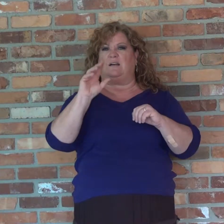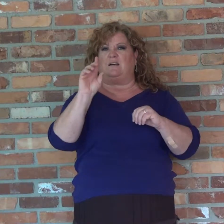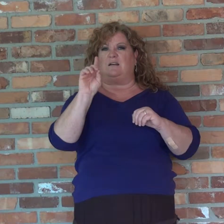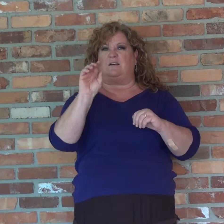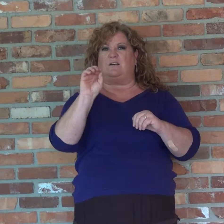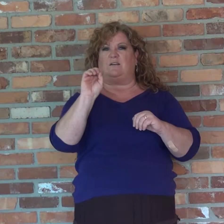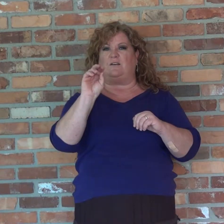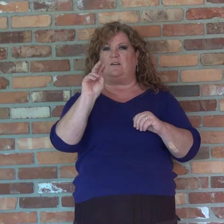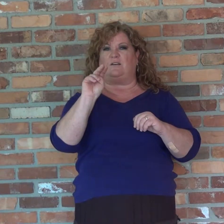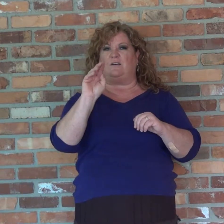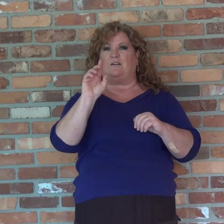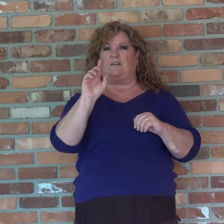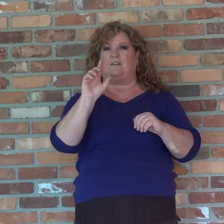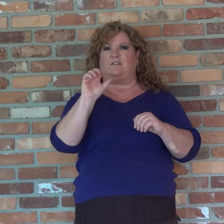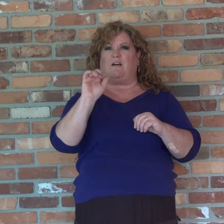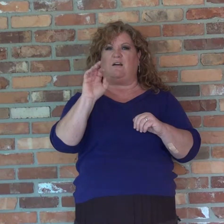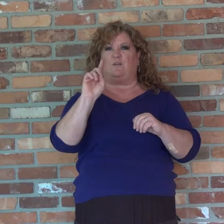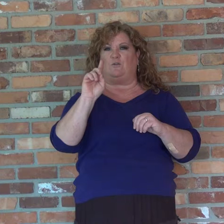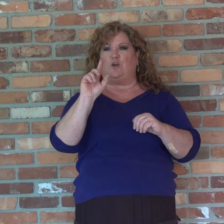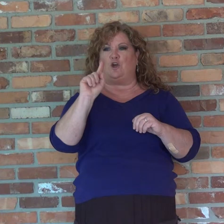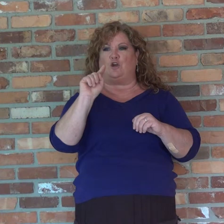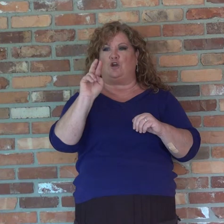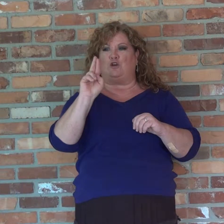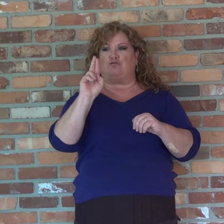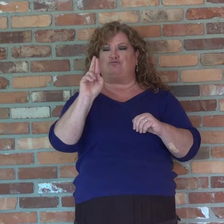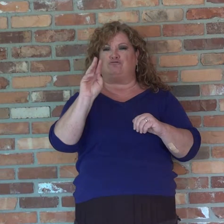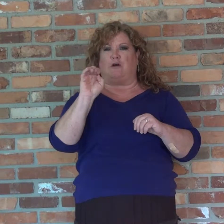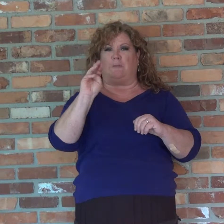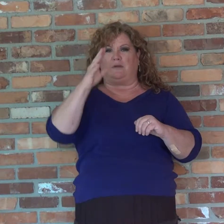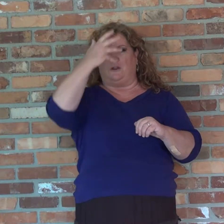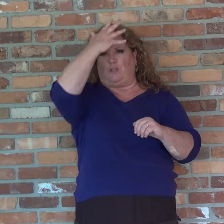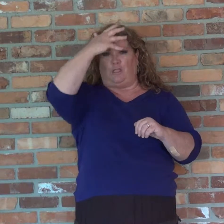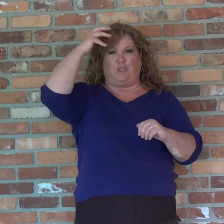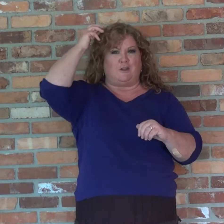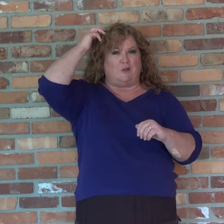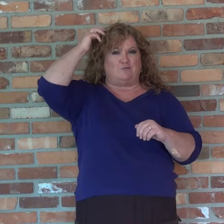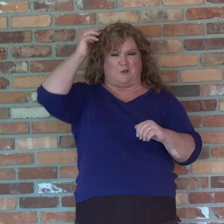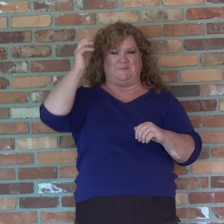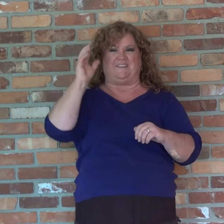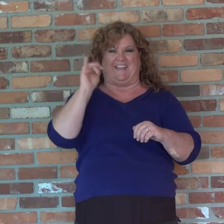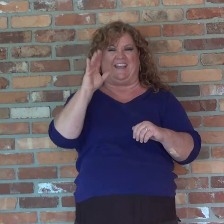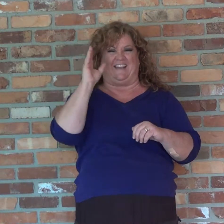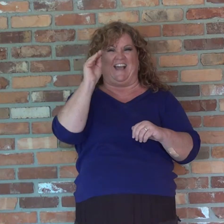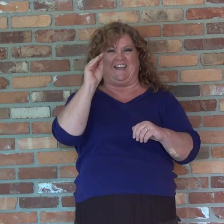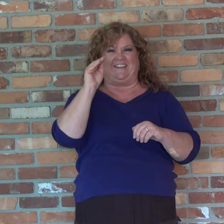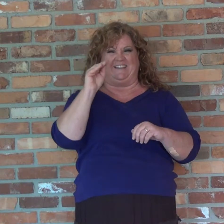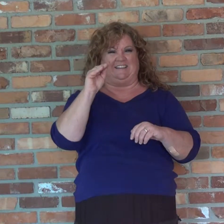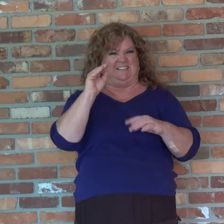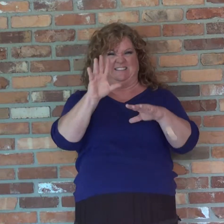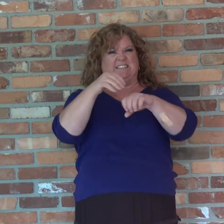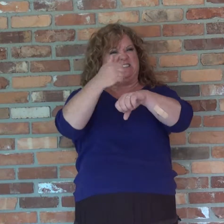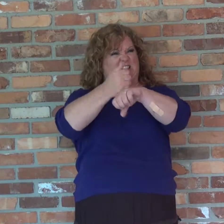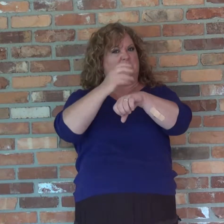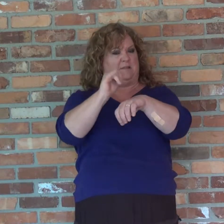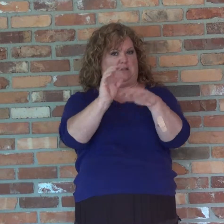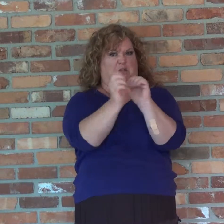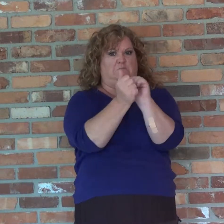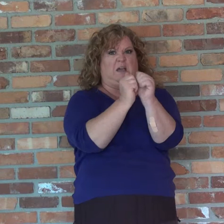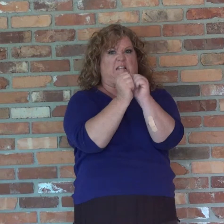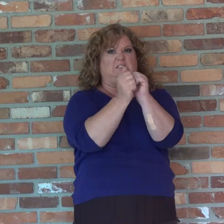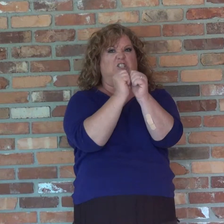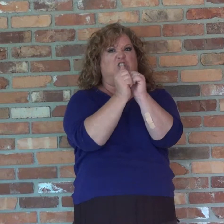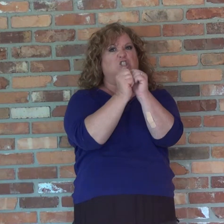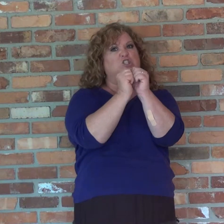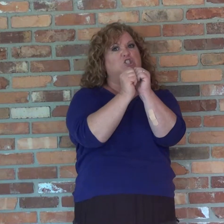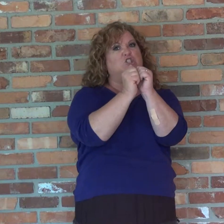absolutely. Competitive goal structure. The dog-eat-dog environment they sort of celebrate and romanticize in economic high-rolling